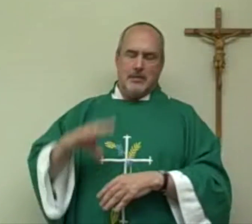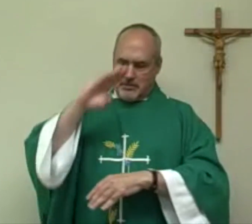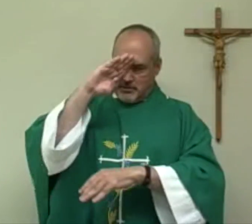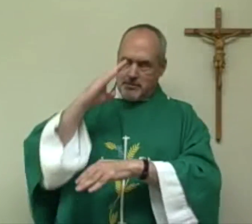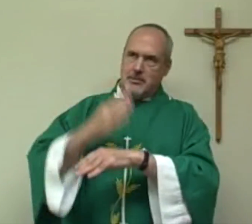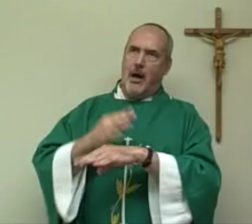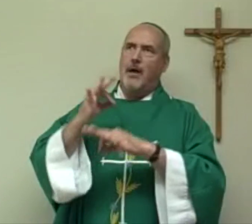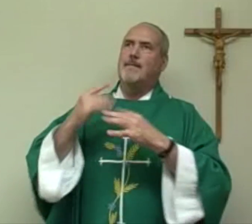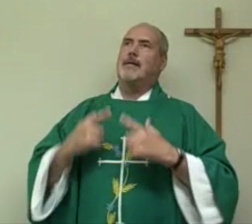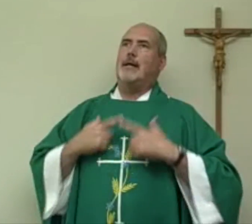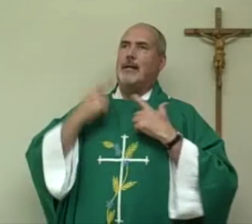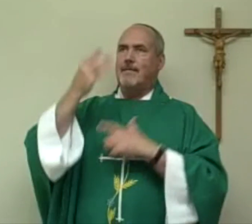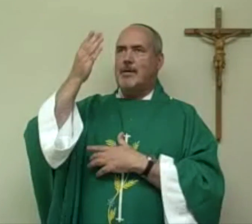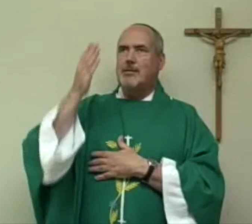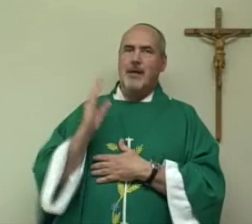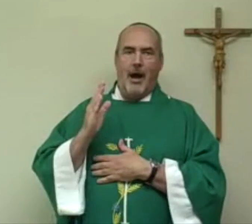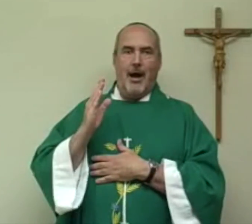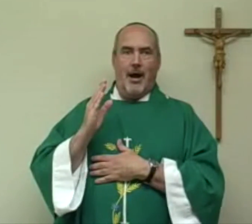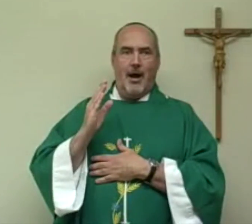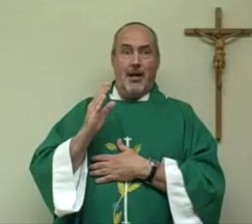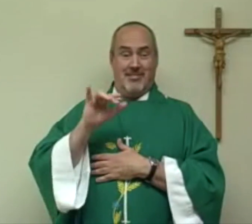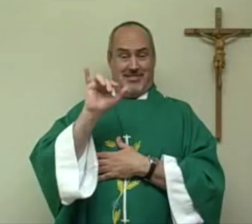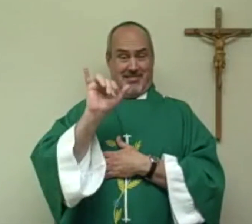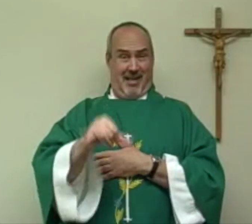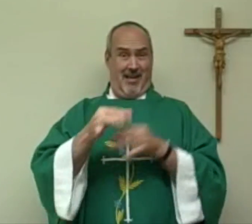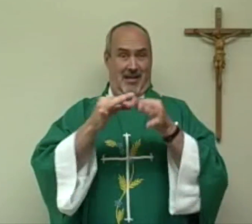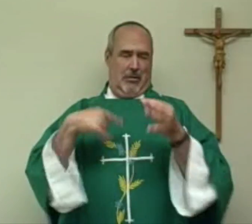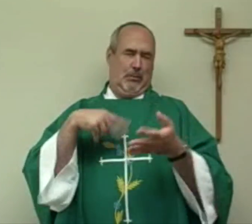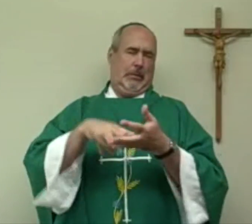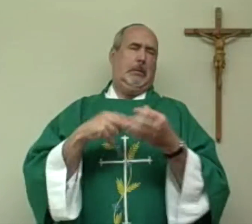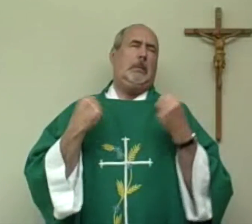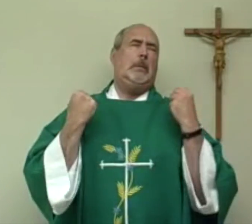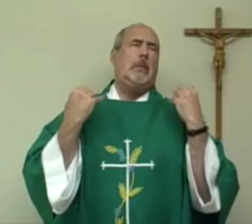are Christ, the Son of the living God."